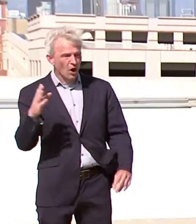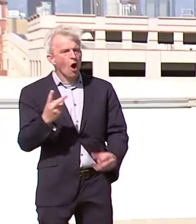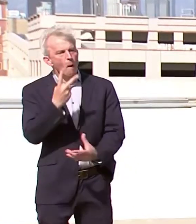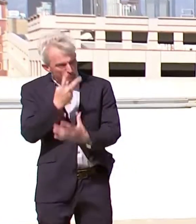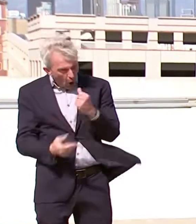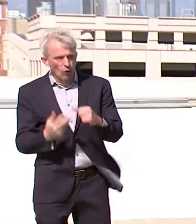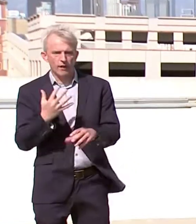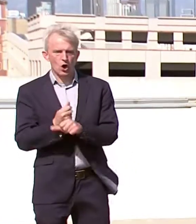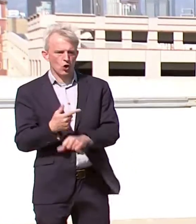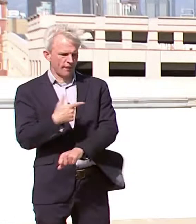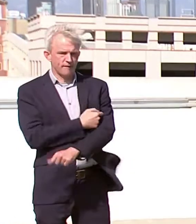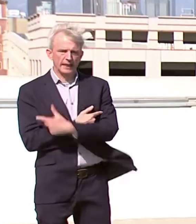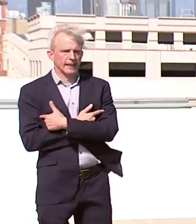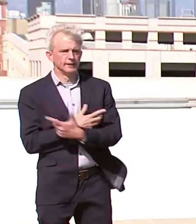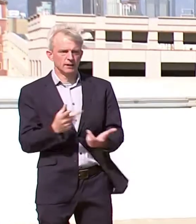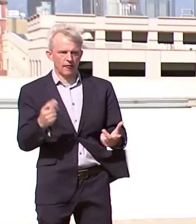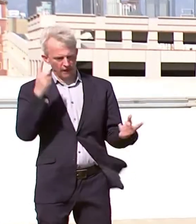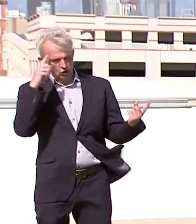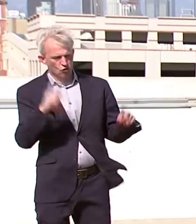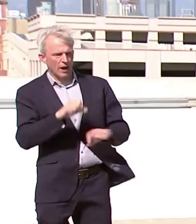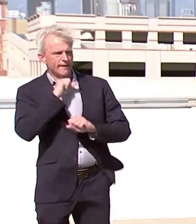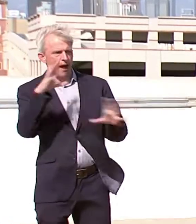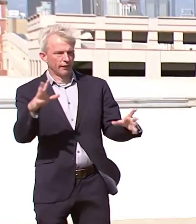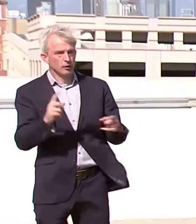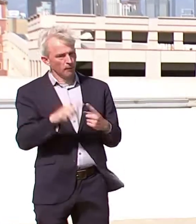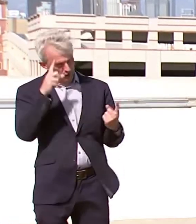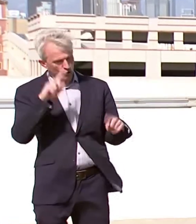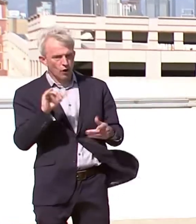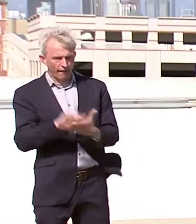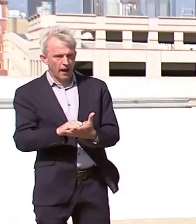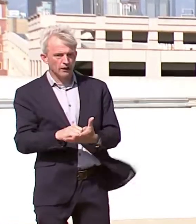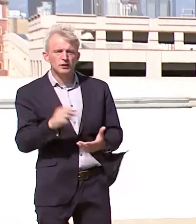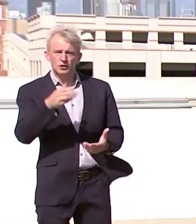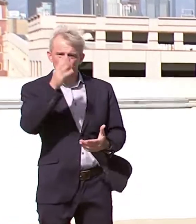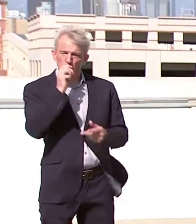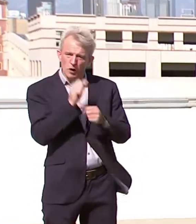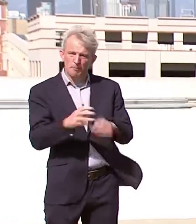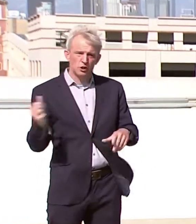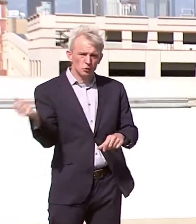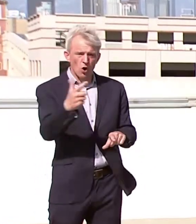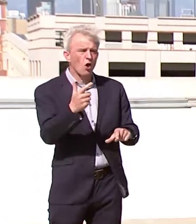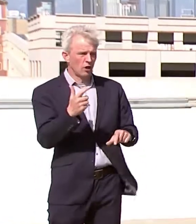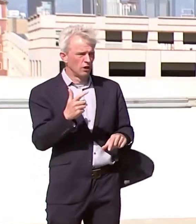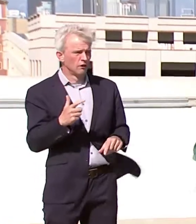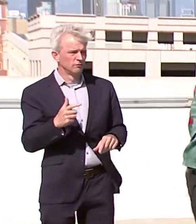both got vaccines. So God bless you all. Stay safe, and let's do this.